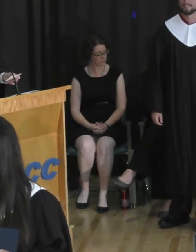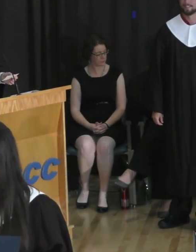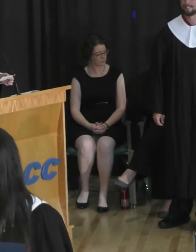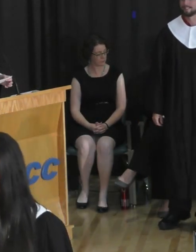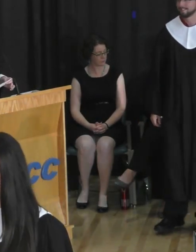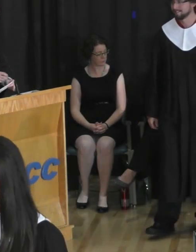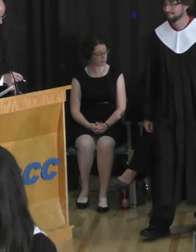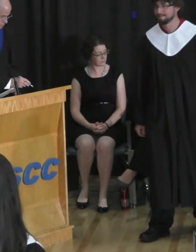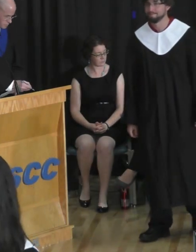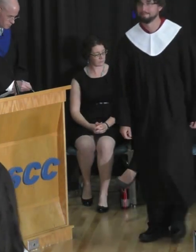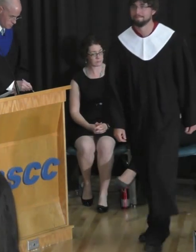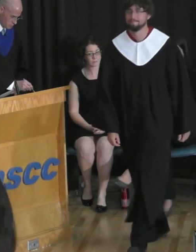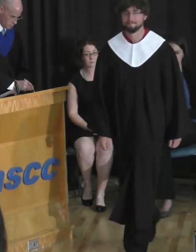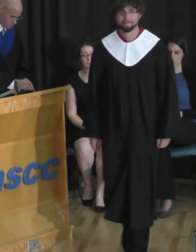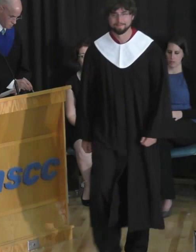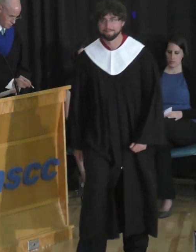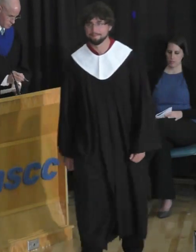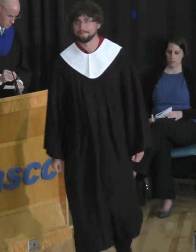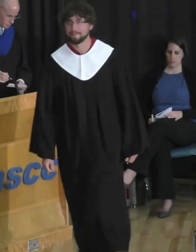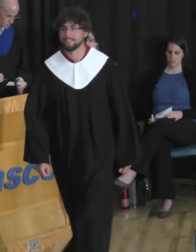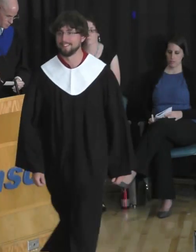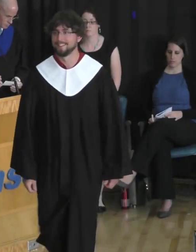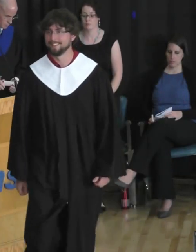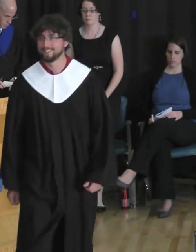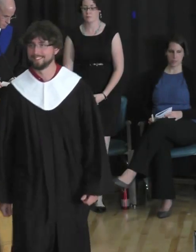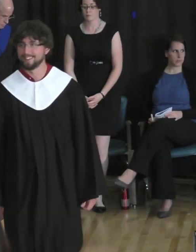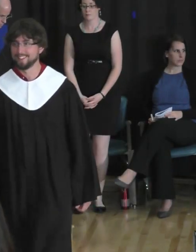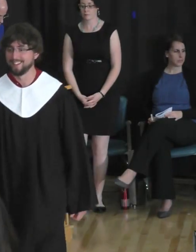Andrew Eisner.